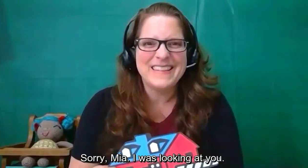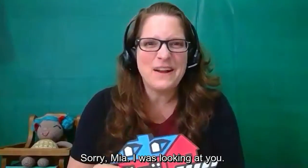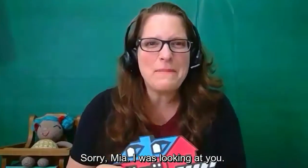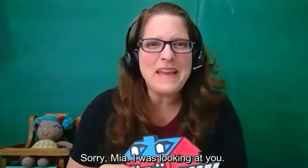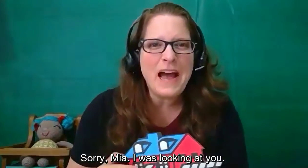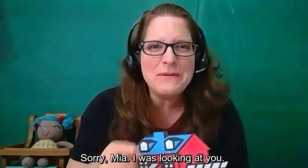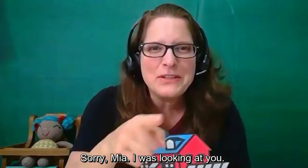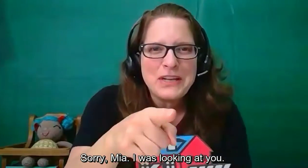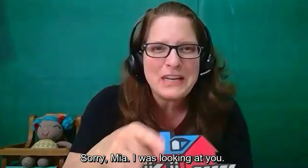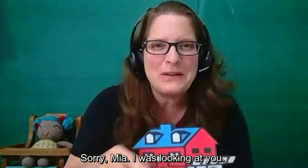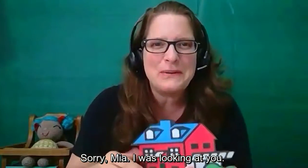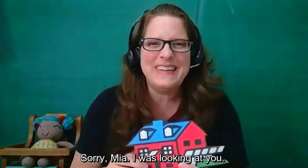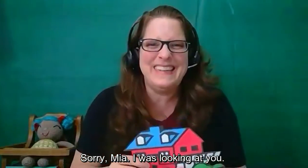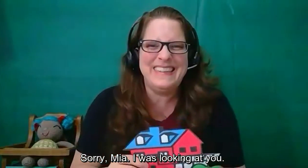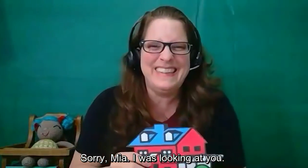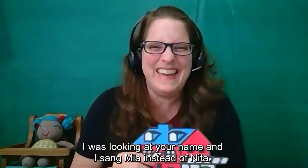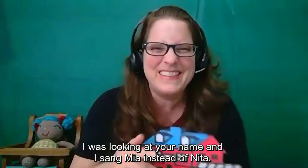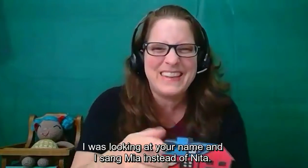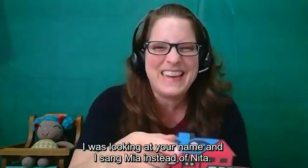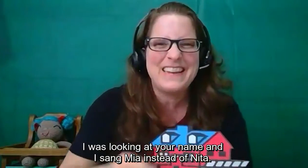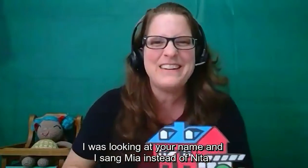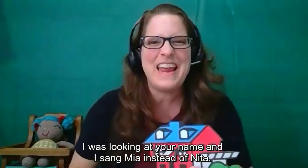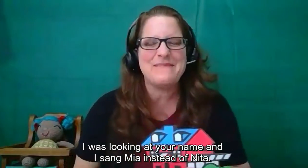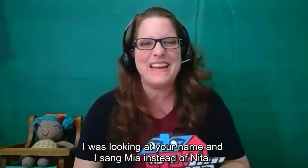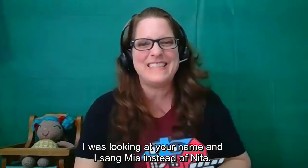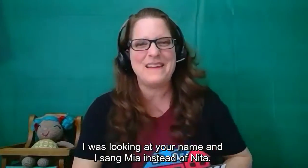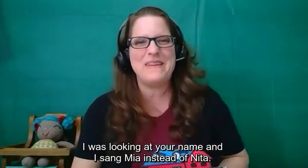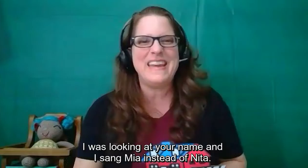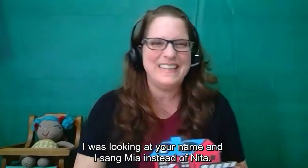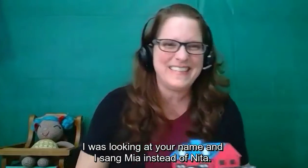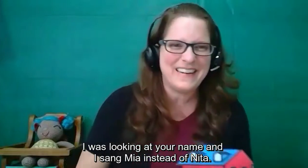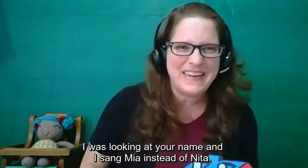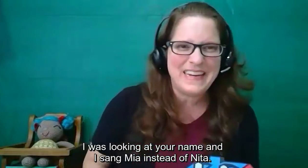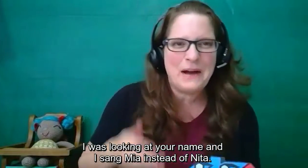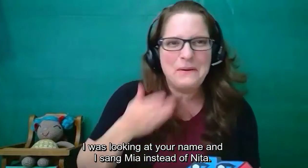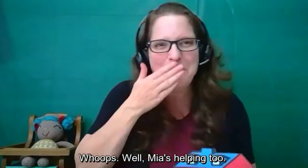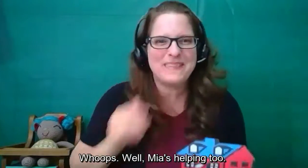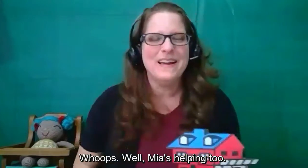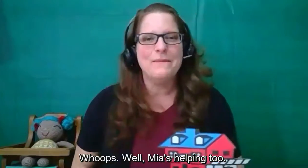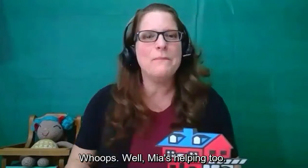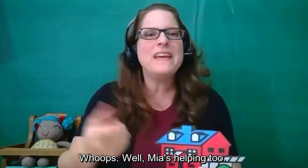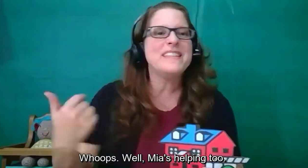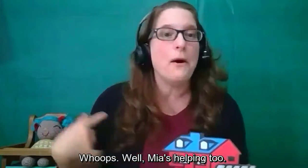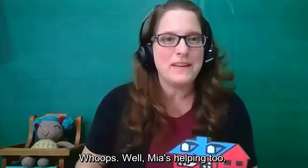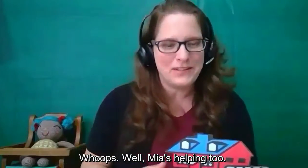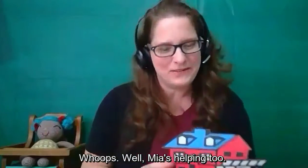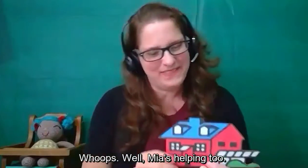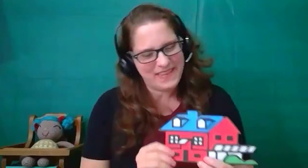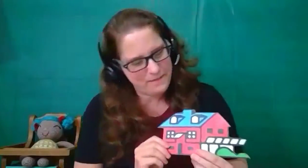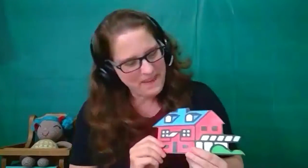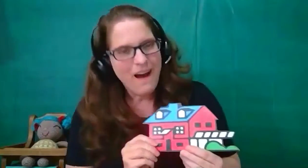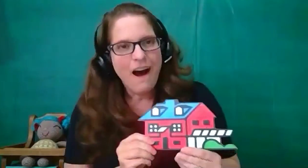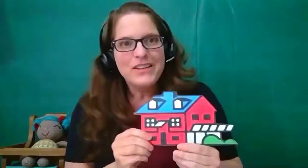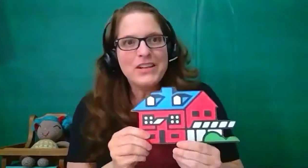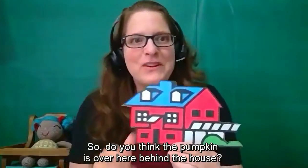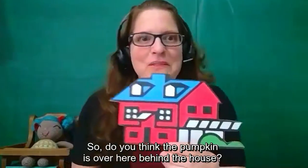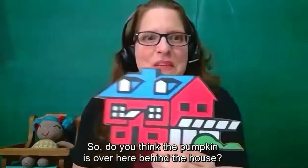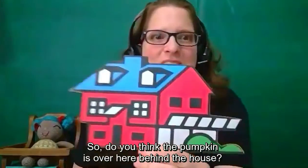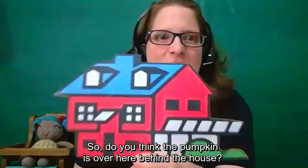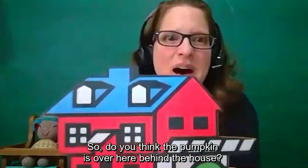Sorry, Mia, I was looking at you. I was looking at your name and I sang Mia instead of Nita. Whoops. Well, Mia's helping too. So do you think the